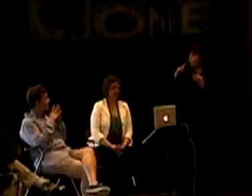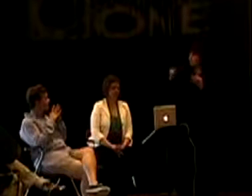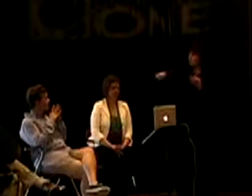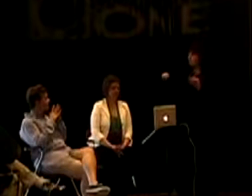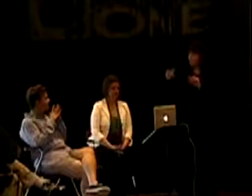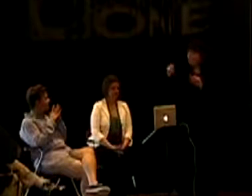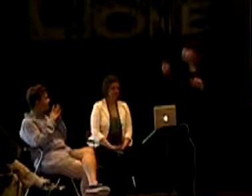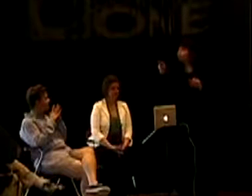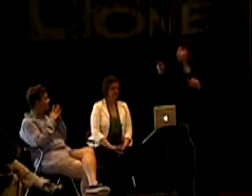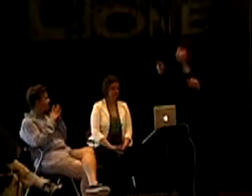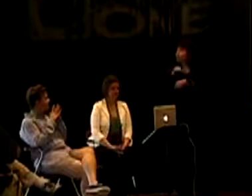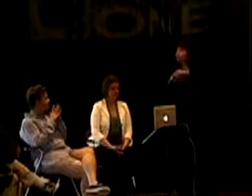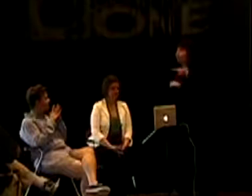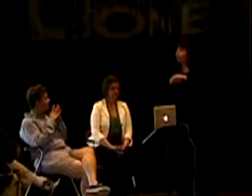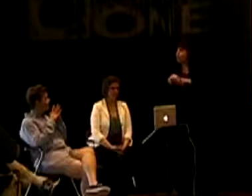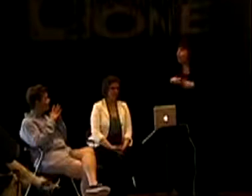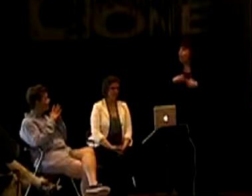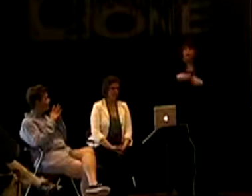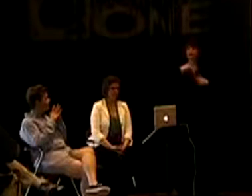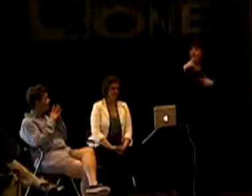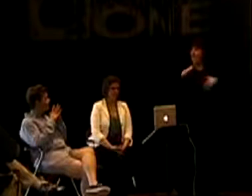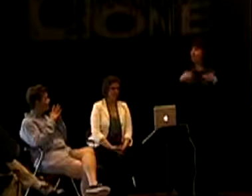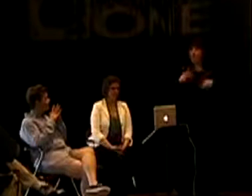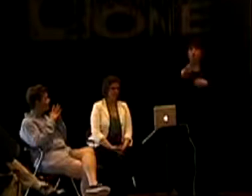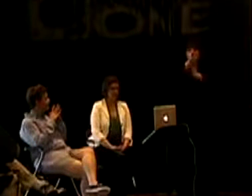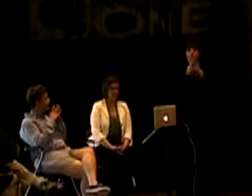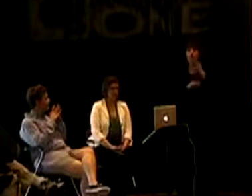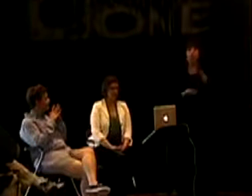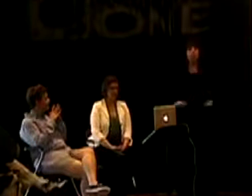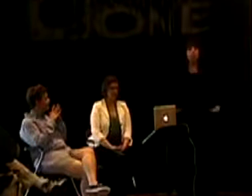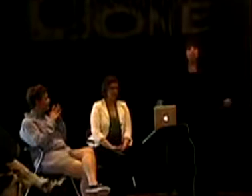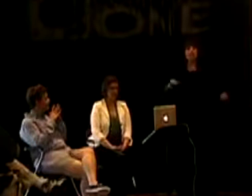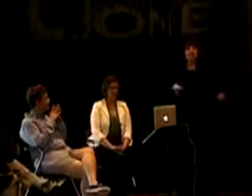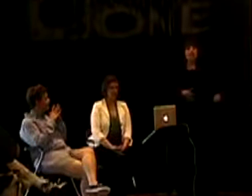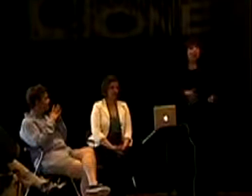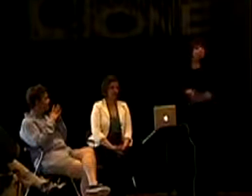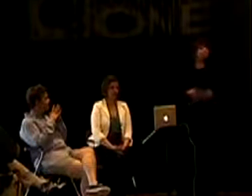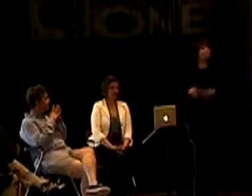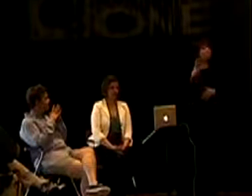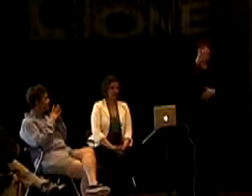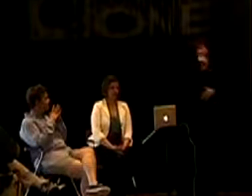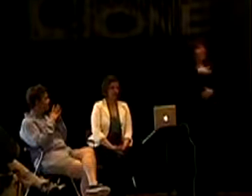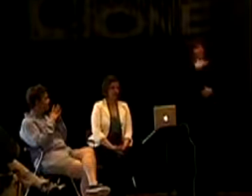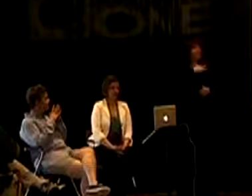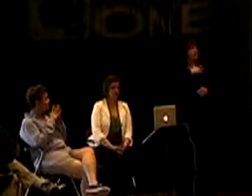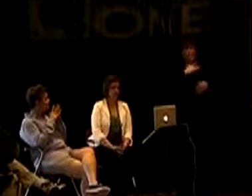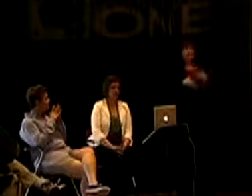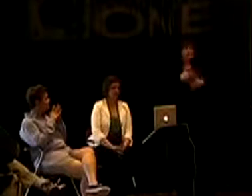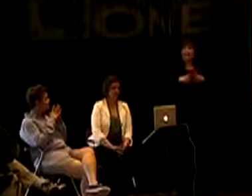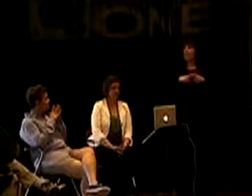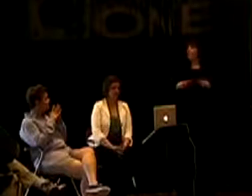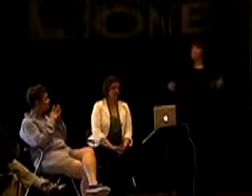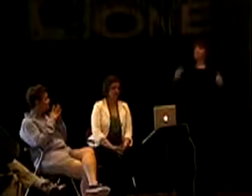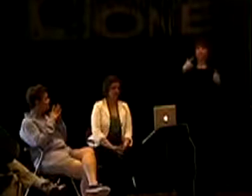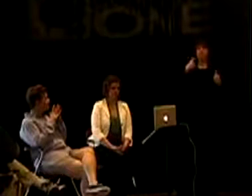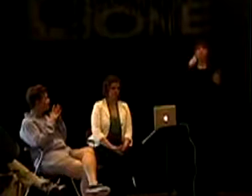passes as they get into the story because there's amazing storytelling and acting generally going on up there on the stage. And it also passes because they notice